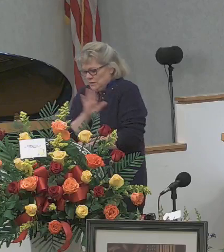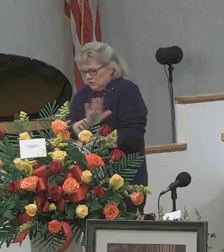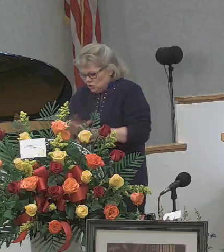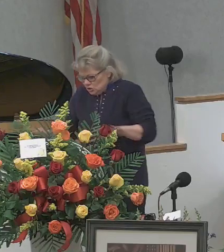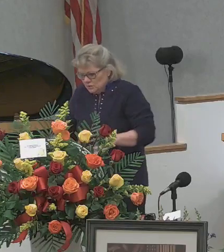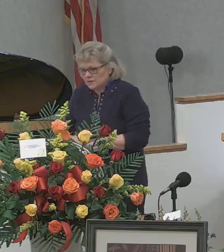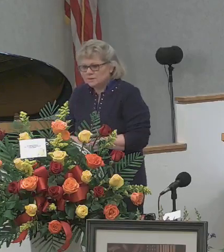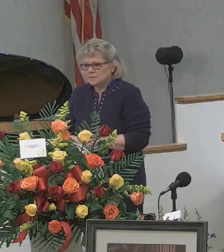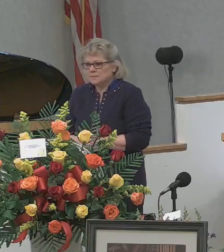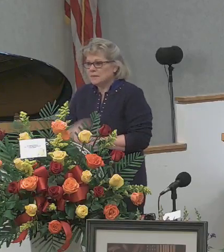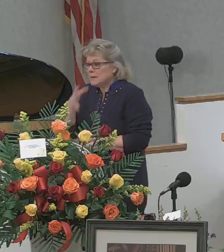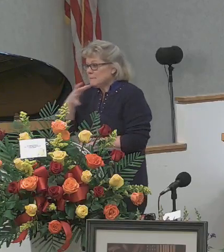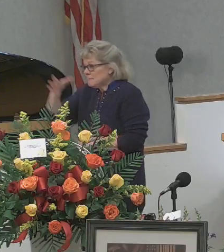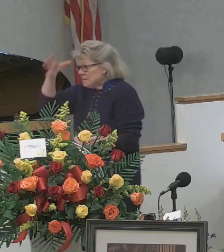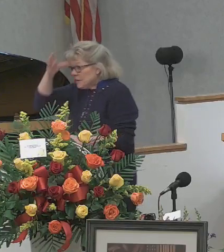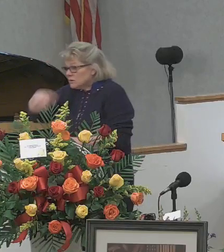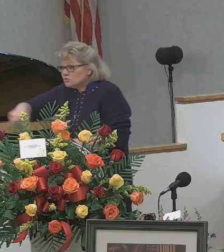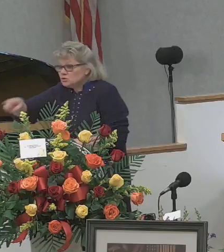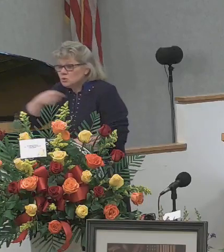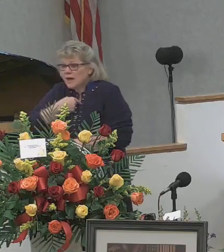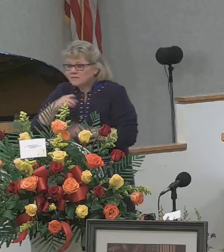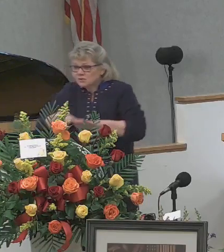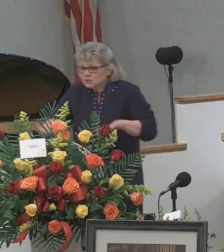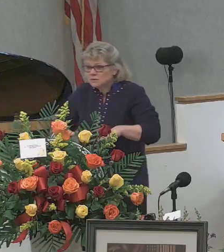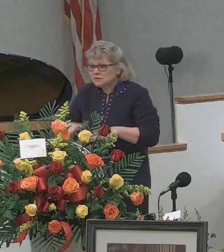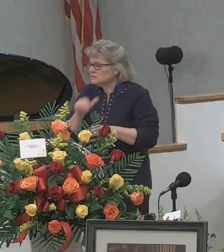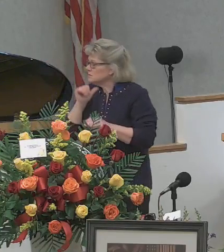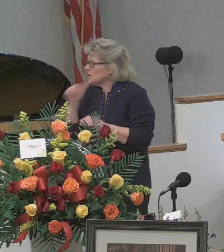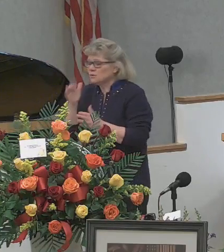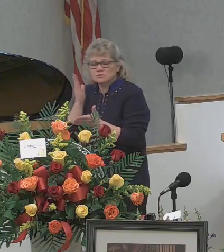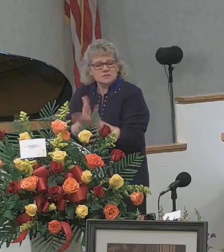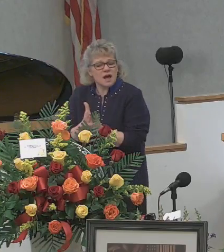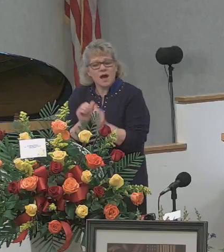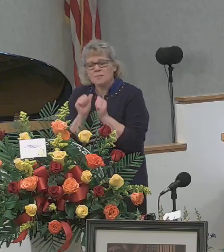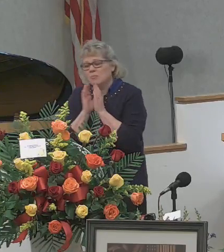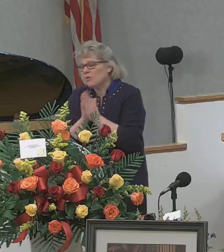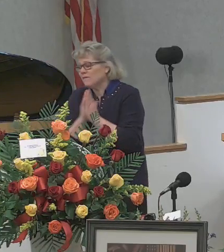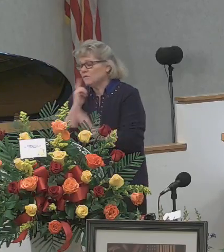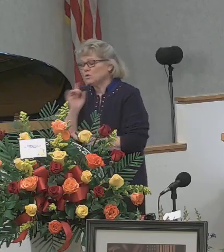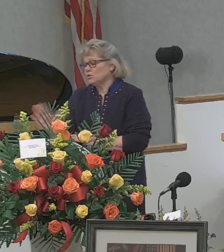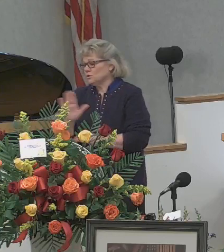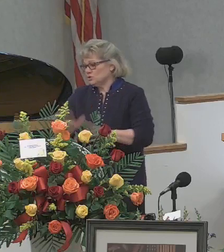you parents out there that have kids that you're praying for, don't stop.